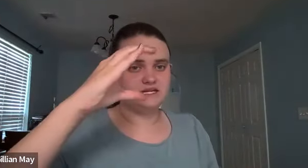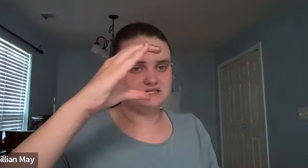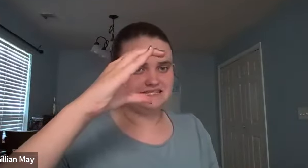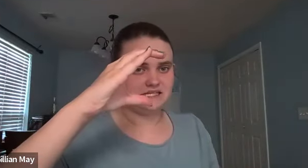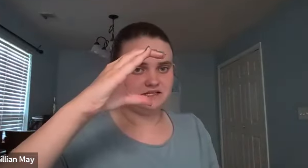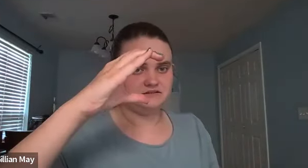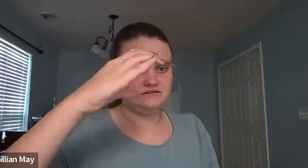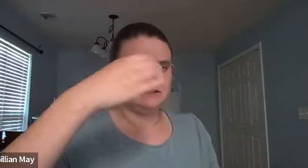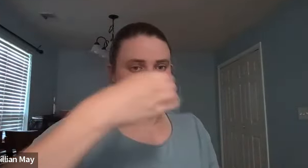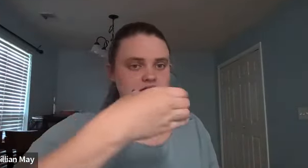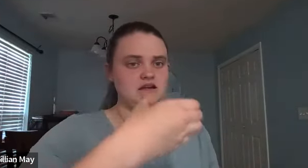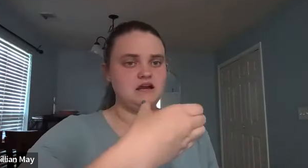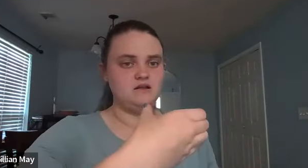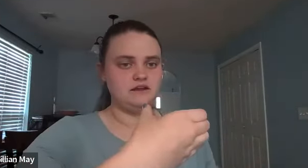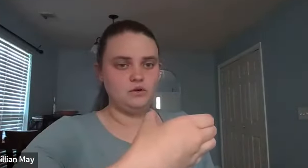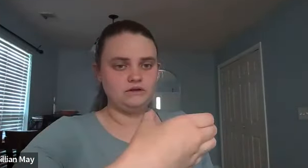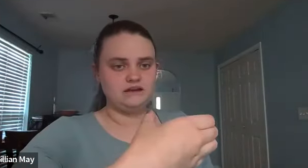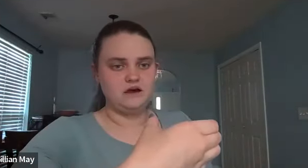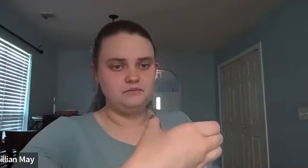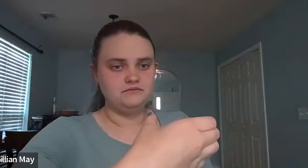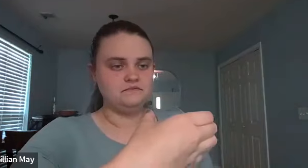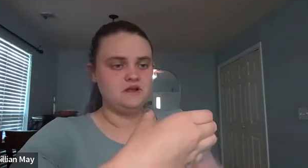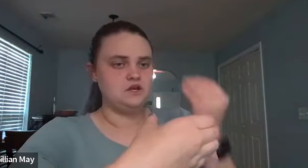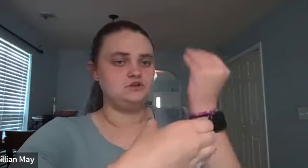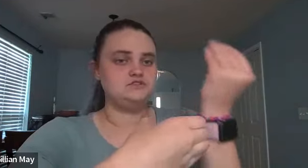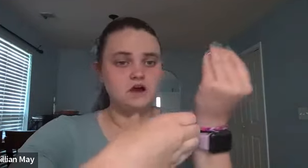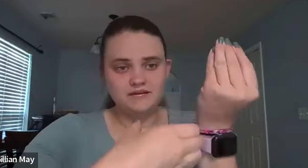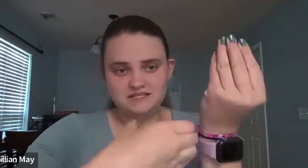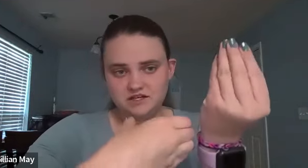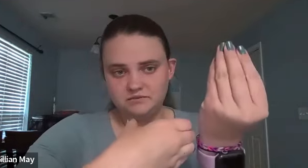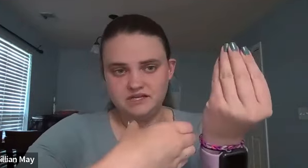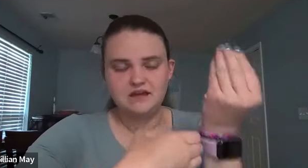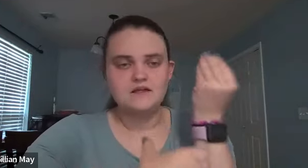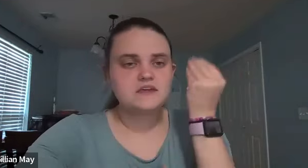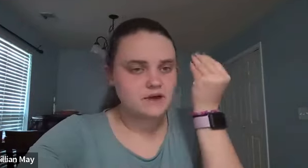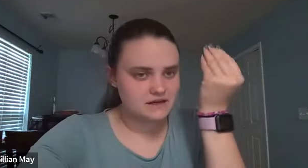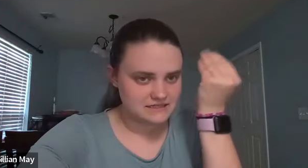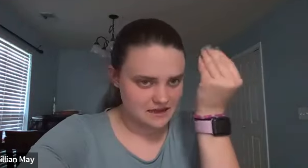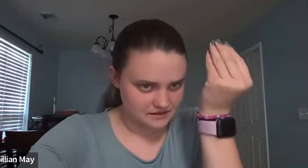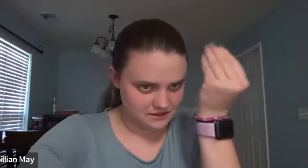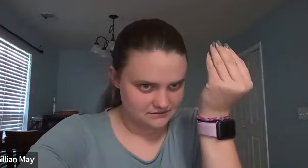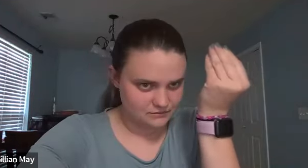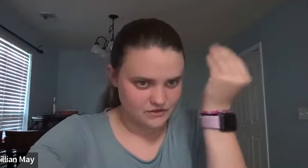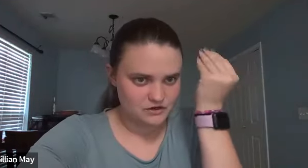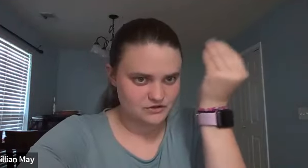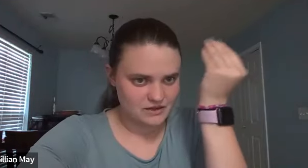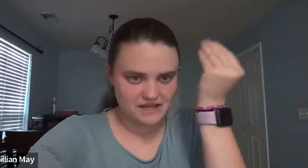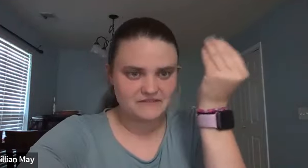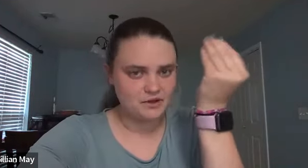in a C, kind of like you're holding a cup. Your dominant is going to be, think about an Italian when they're making that pose.